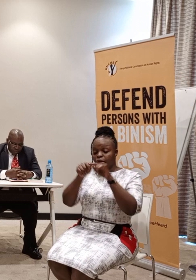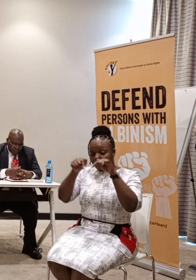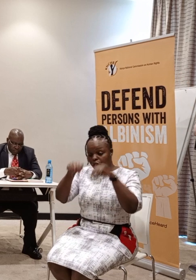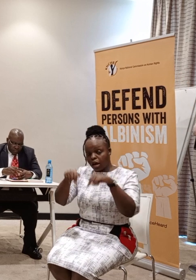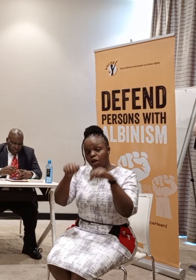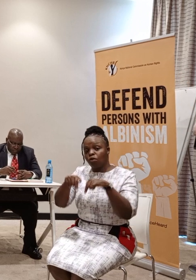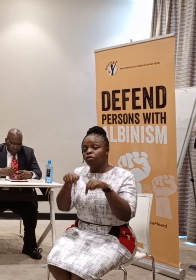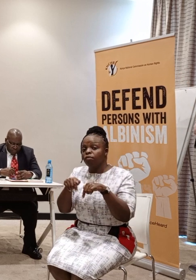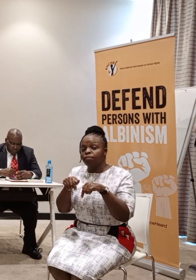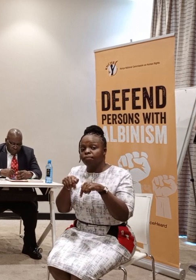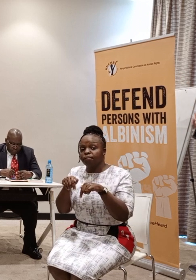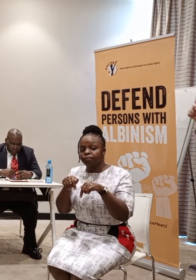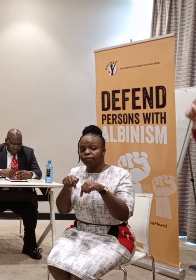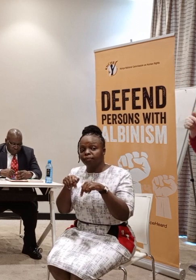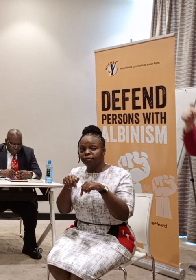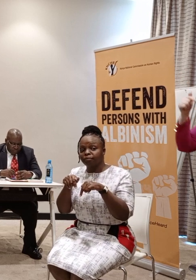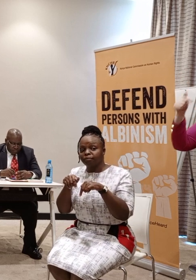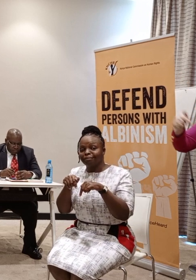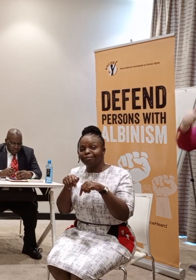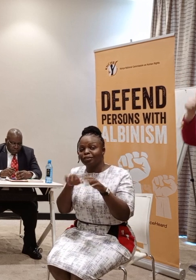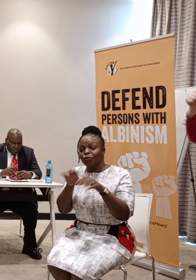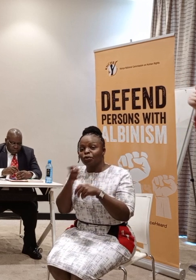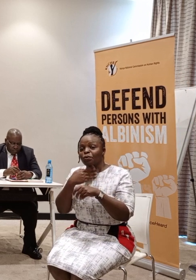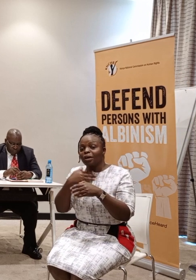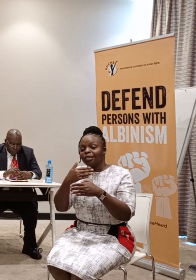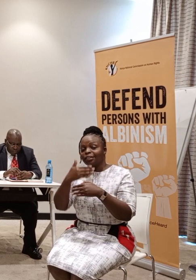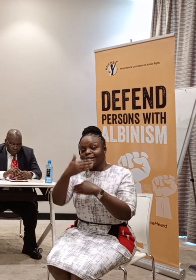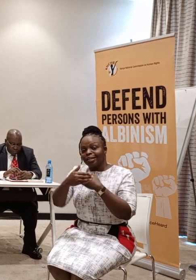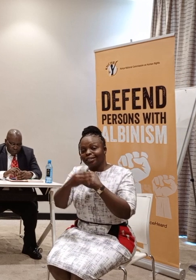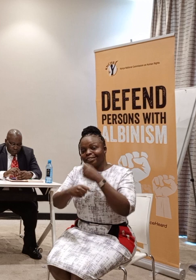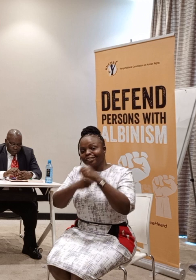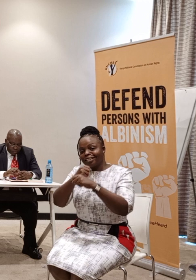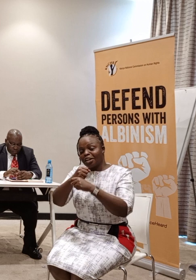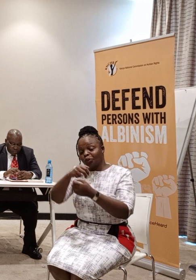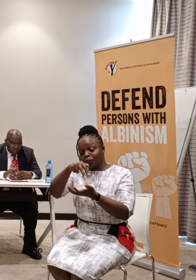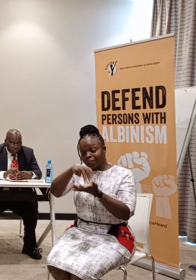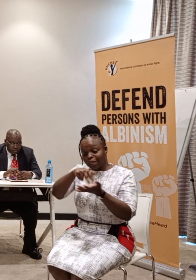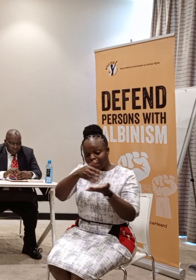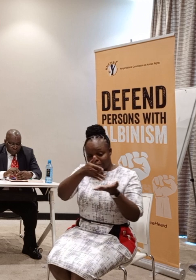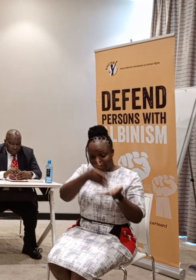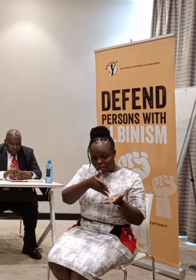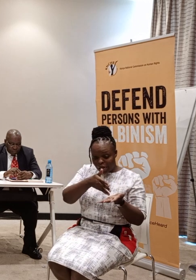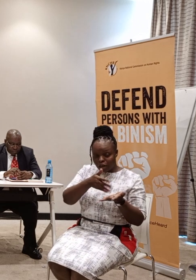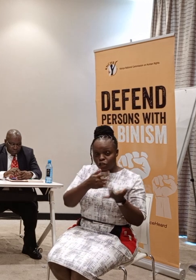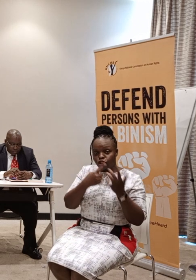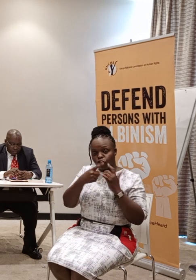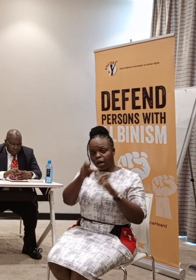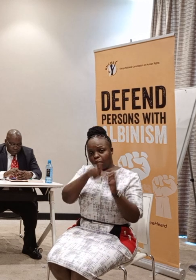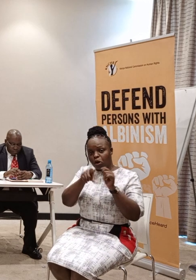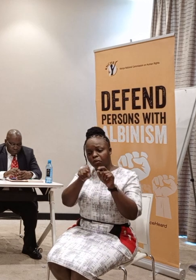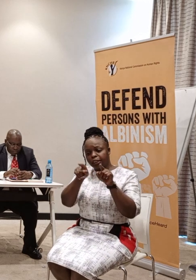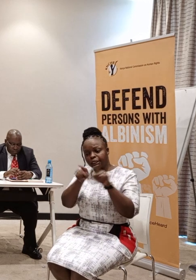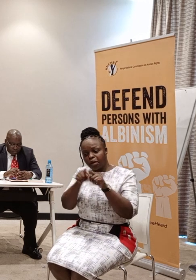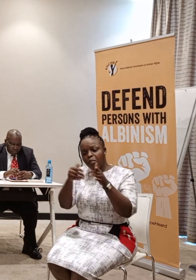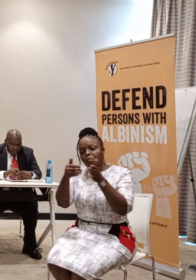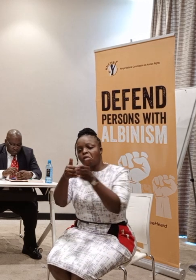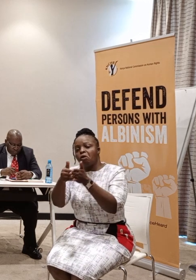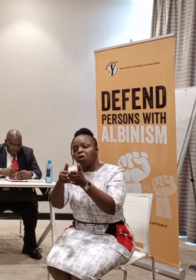date. Do we want next year to stand here again, talk about the same barriers and not do